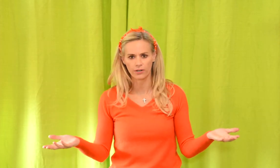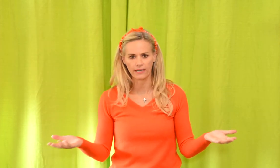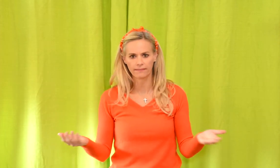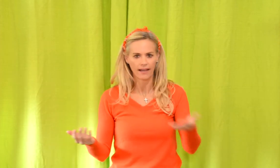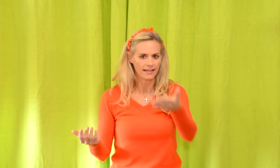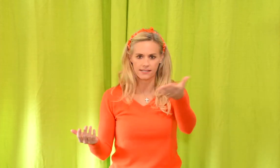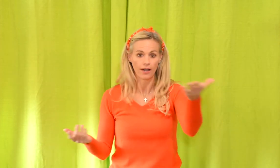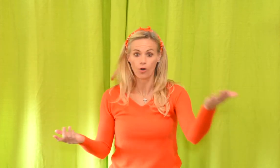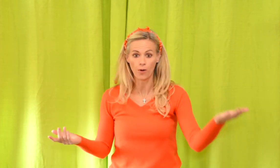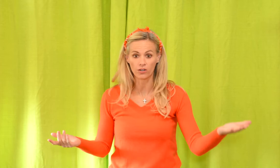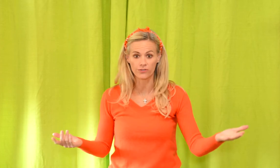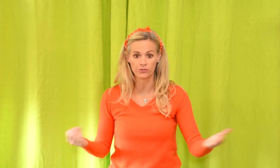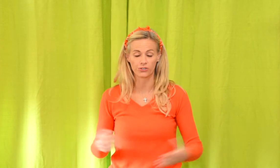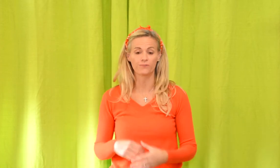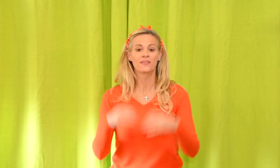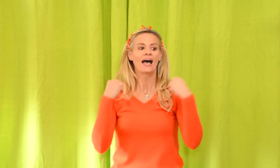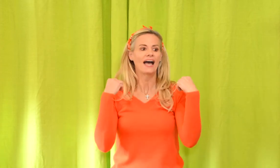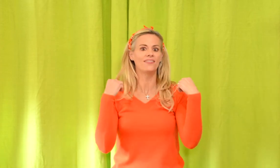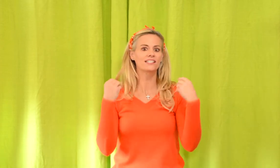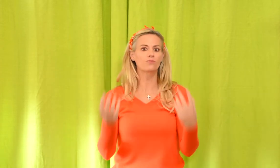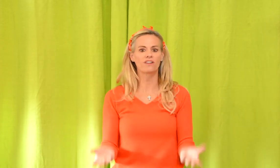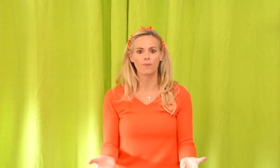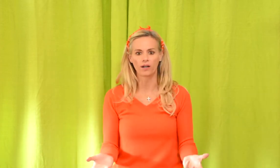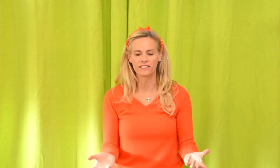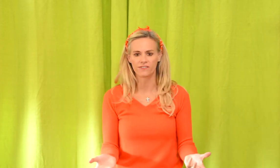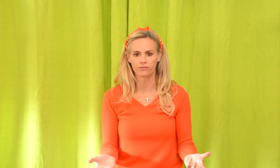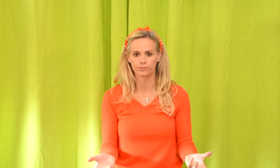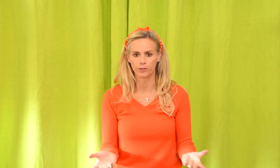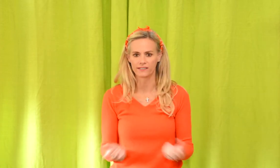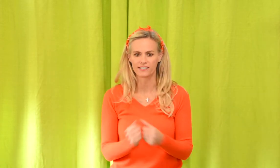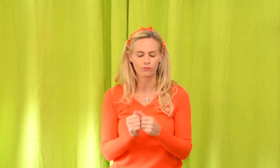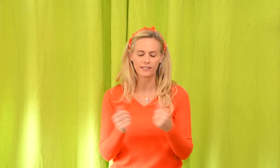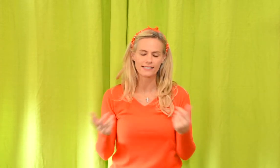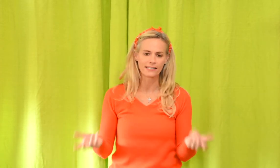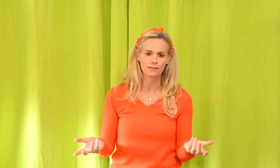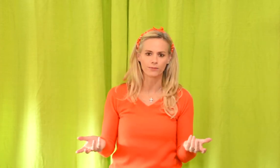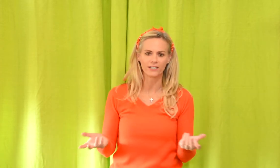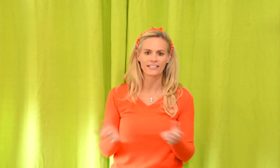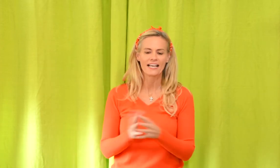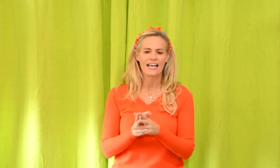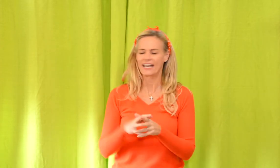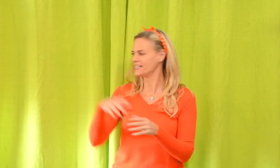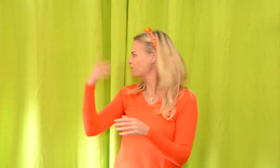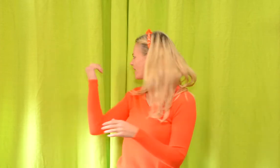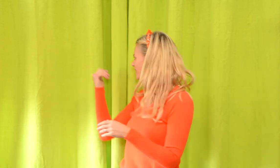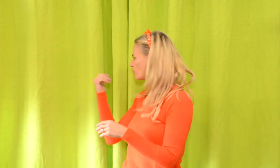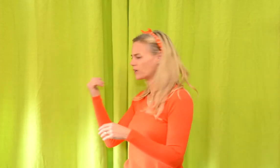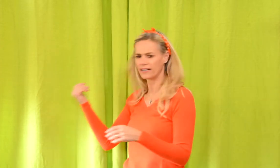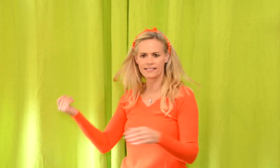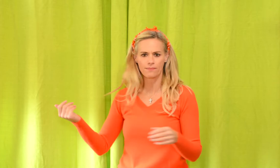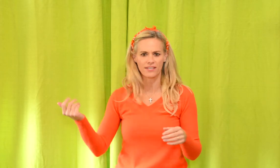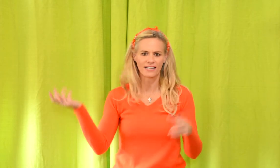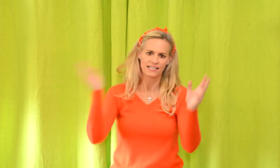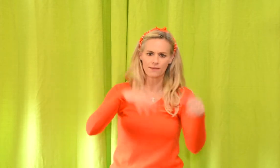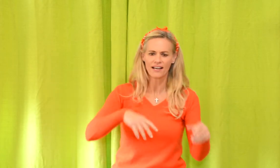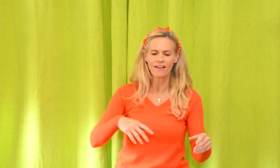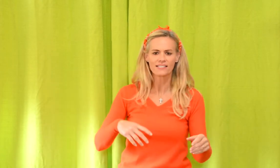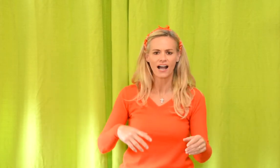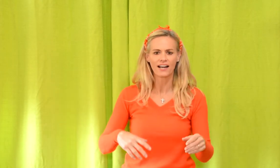reading, as I hope all of you do. And this is one of Paulie's favorite books. It's a really silly book, and he's back there working on something. I said, come on out and say hi to the